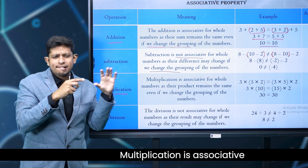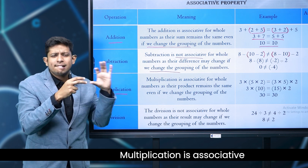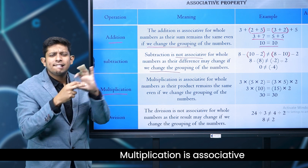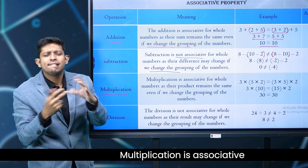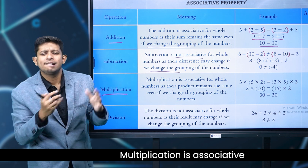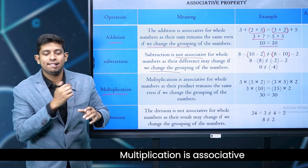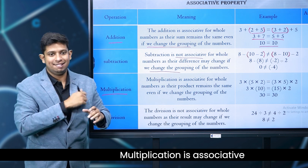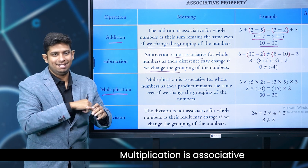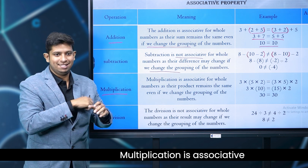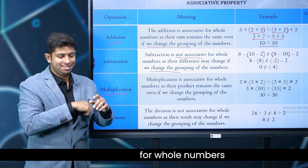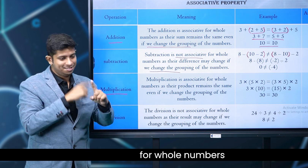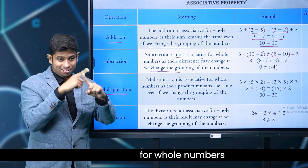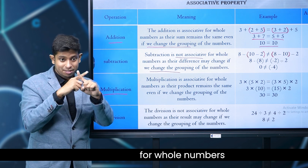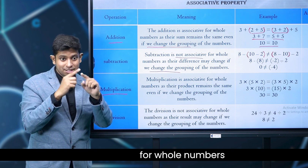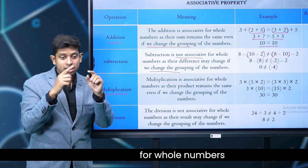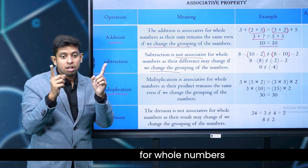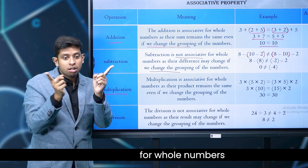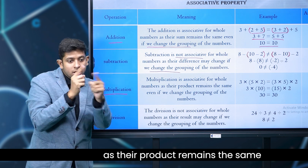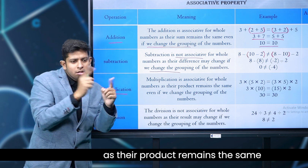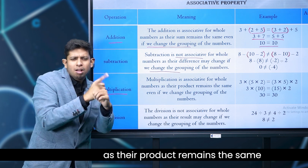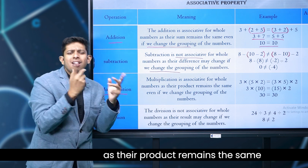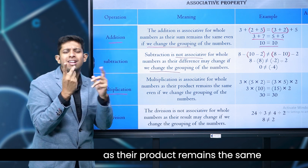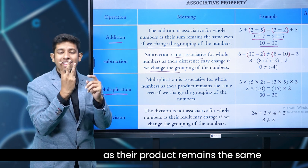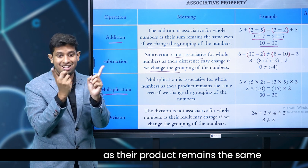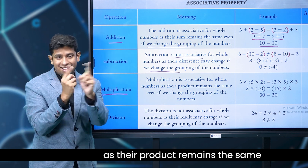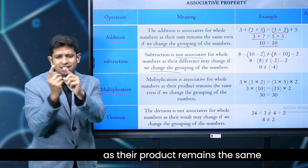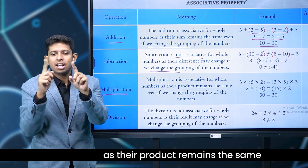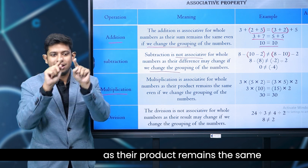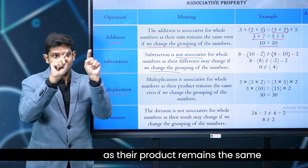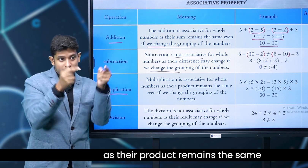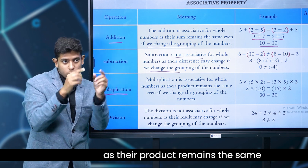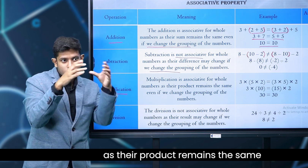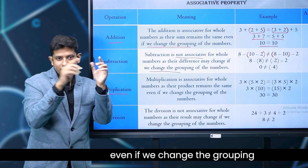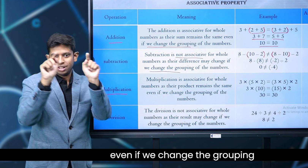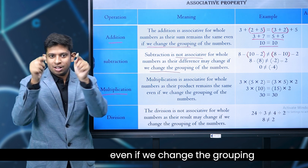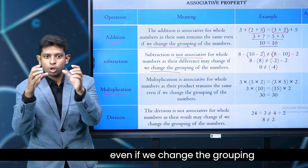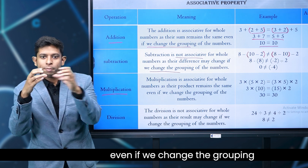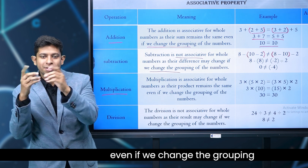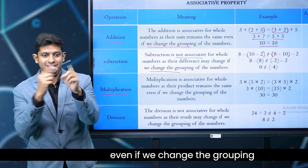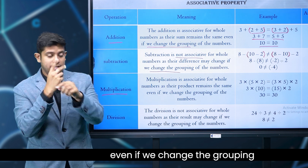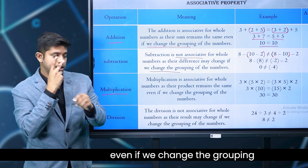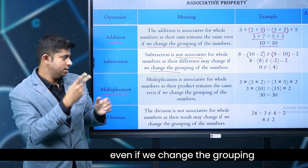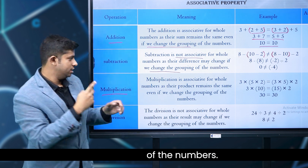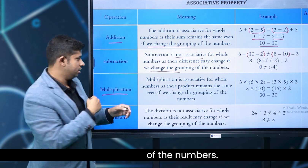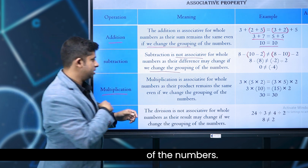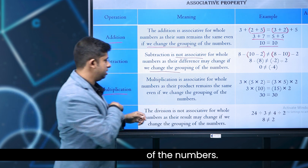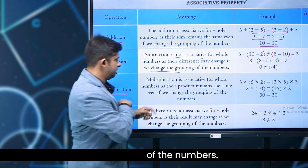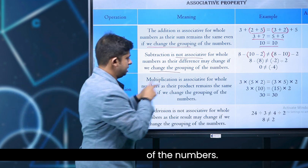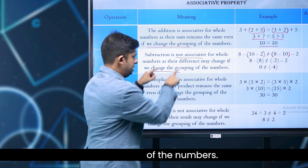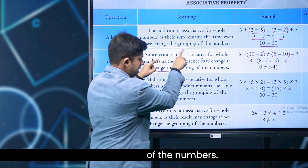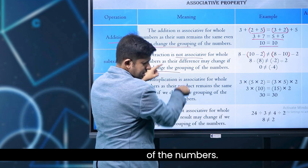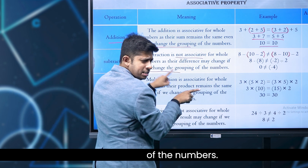Multiplication is associative for whole numbers as their product remains the same even if we change the grouping of the numbers.